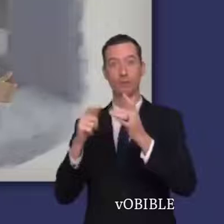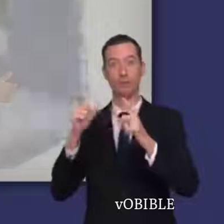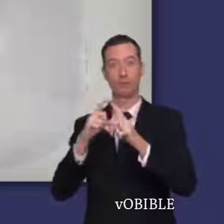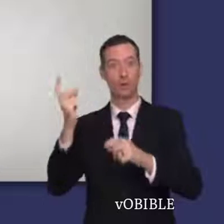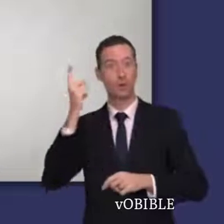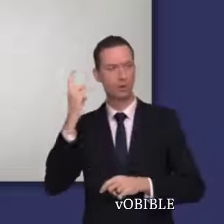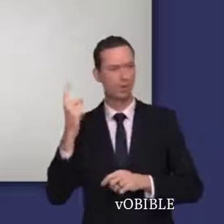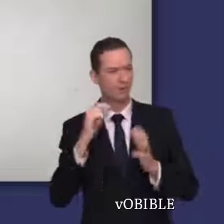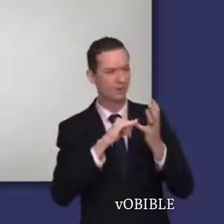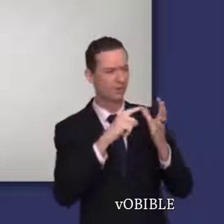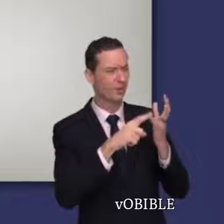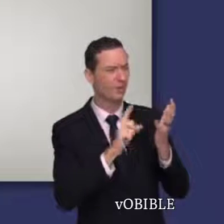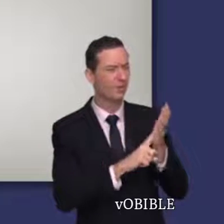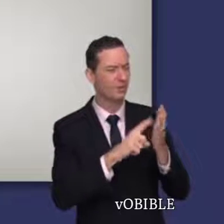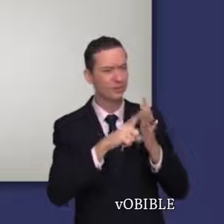heart.